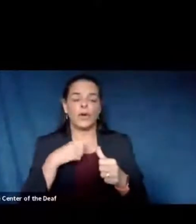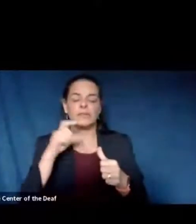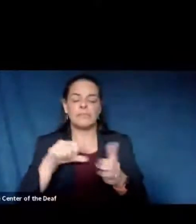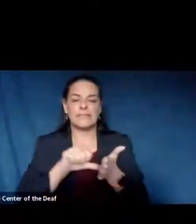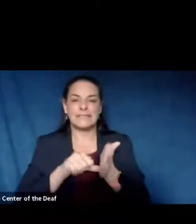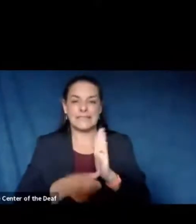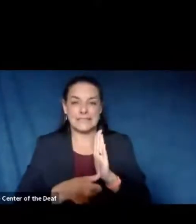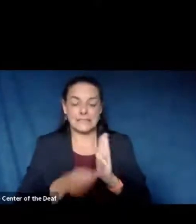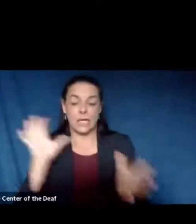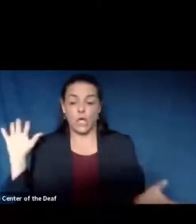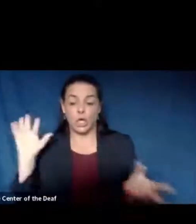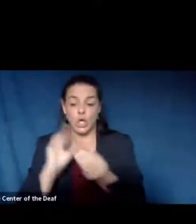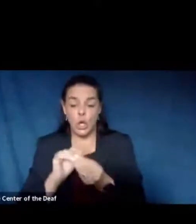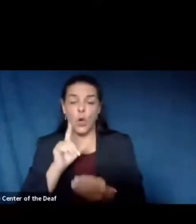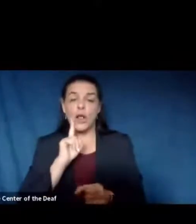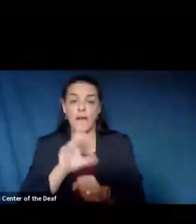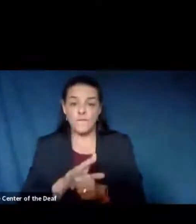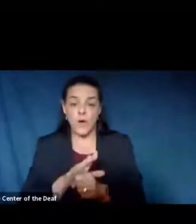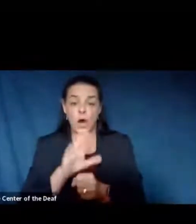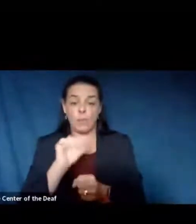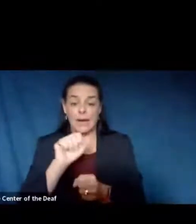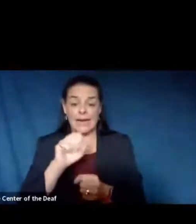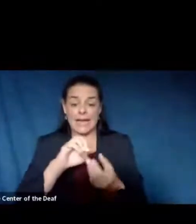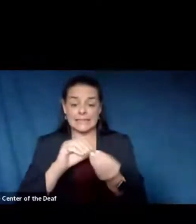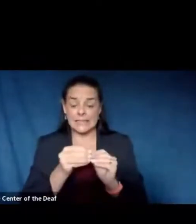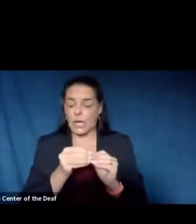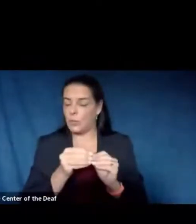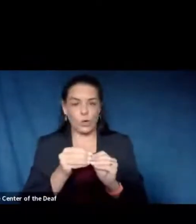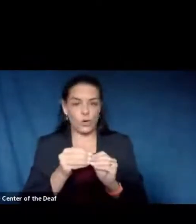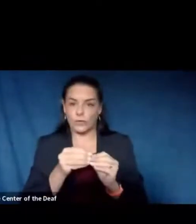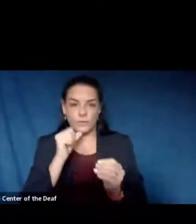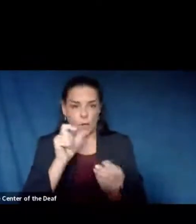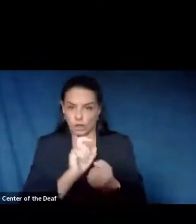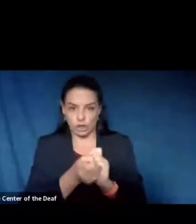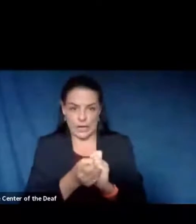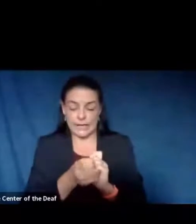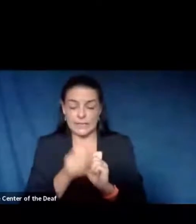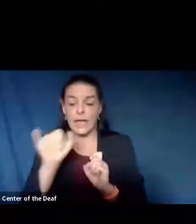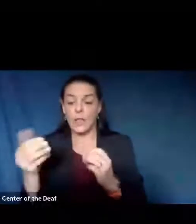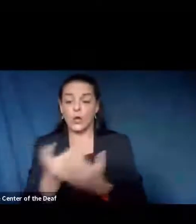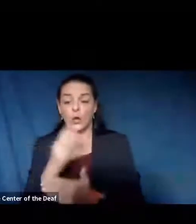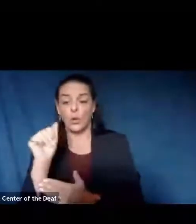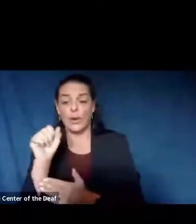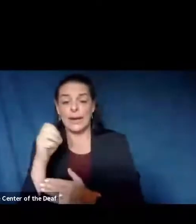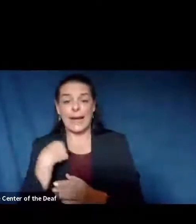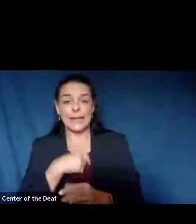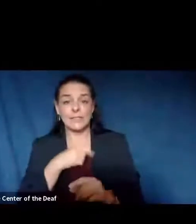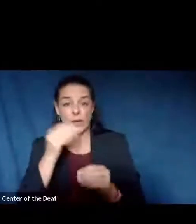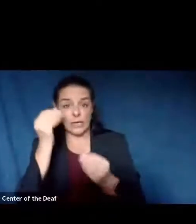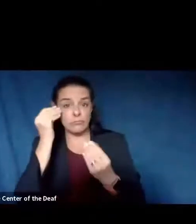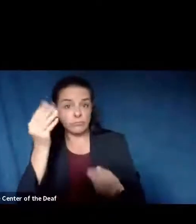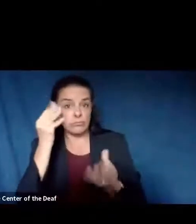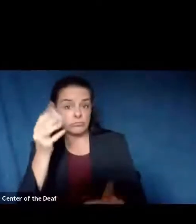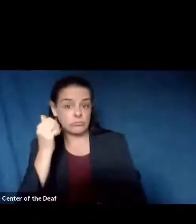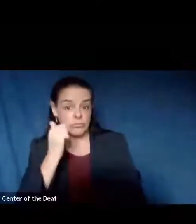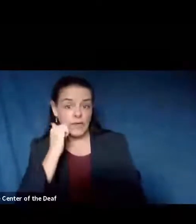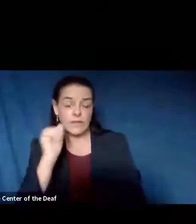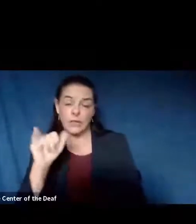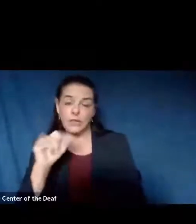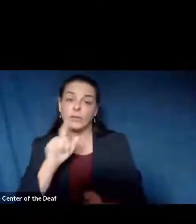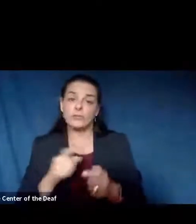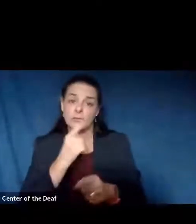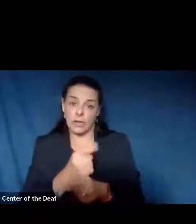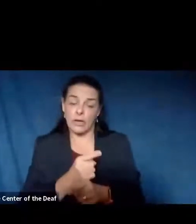our total confirmed case count has not changed, and the new cases we report each day are accurate. Those